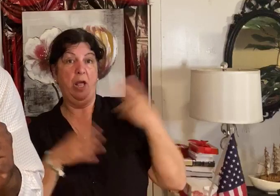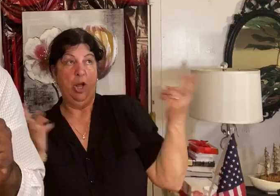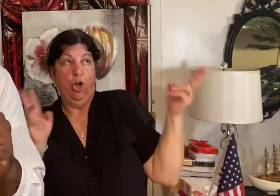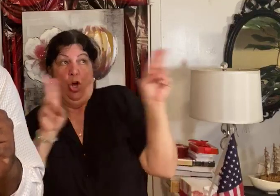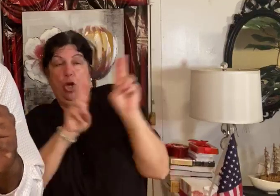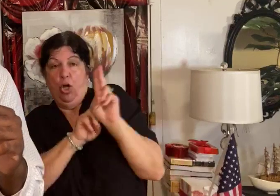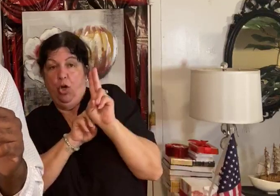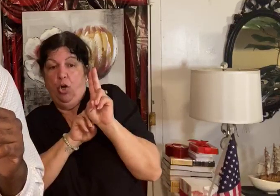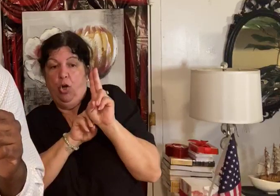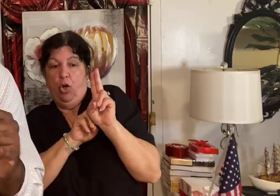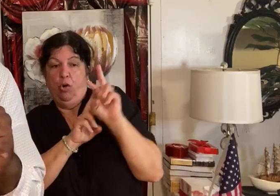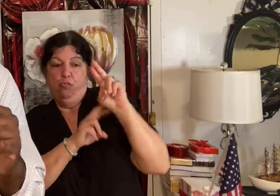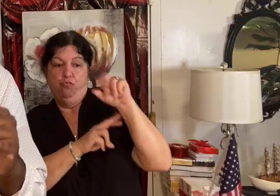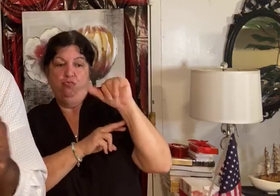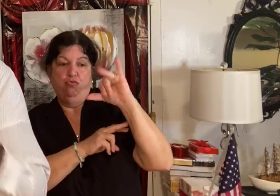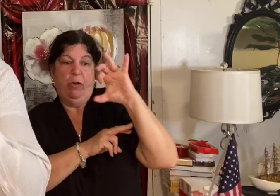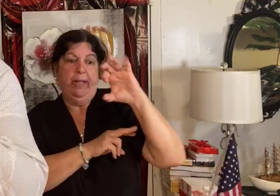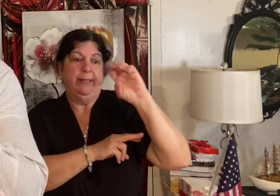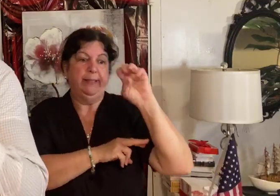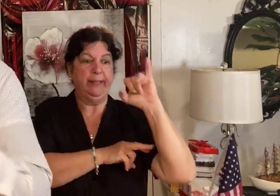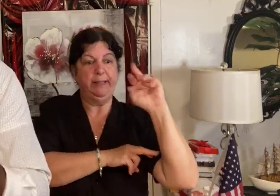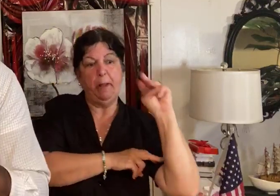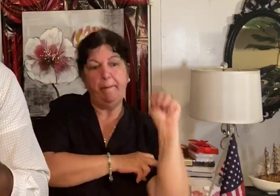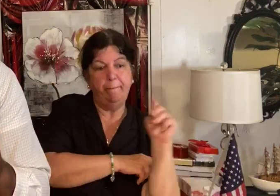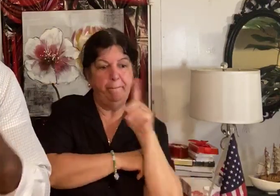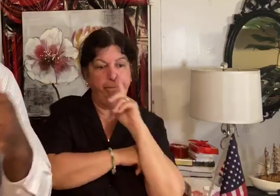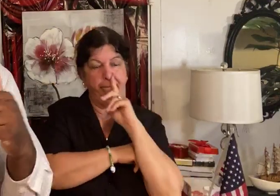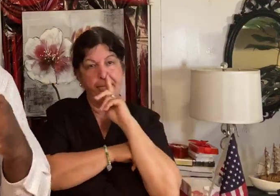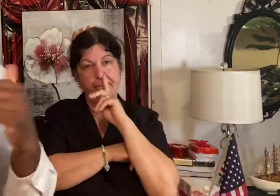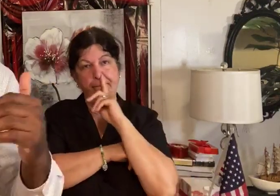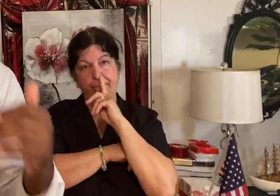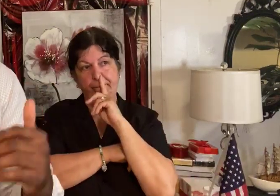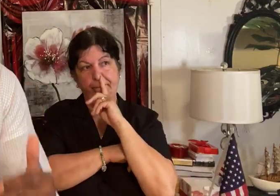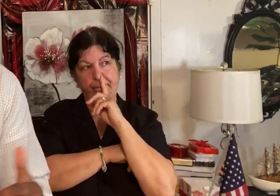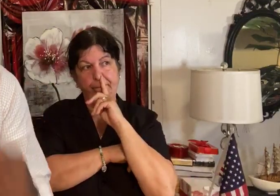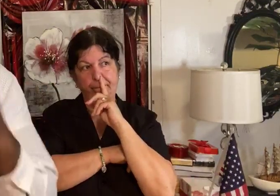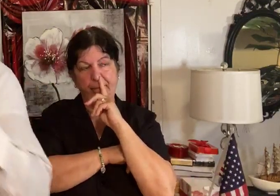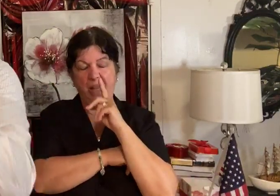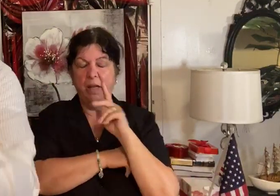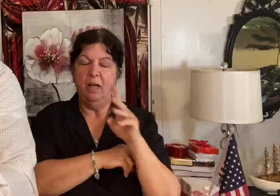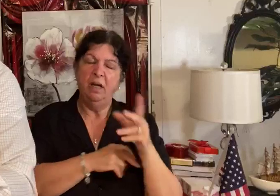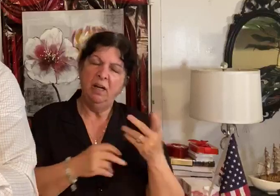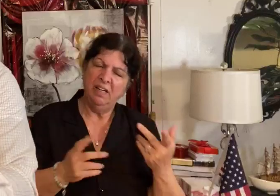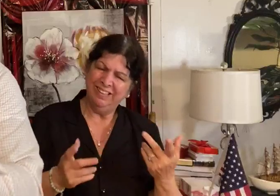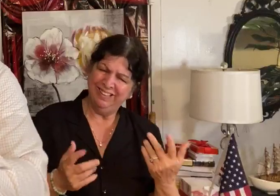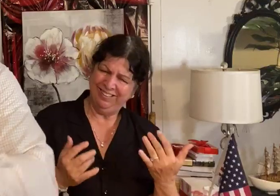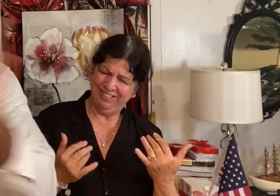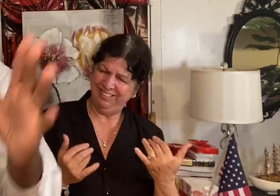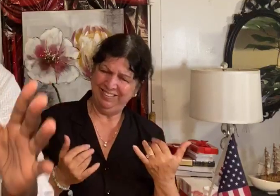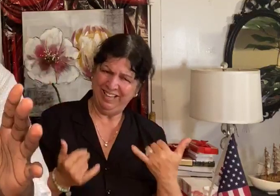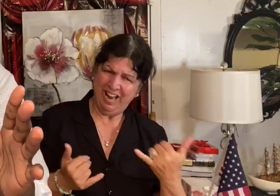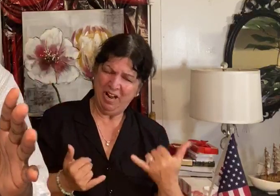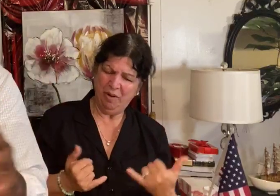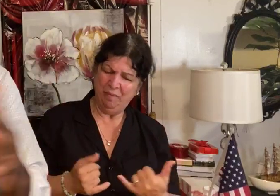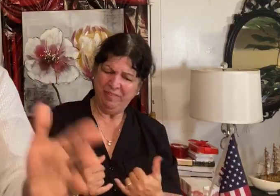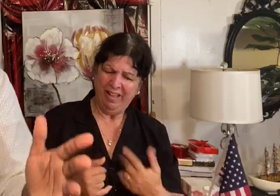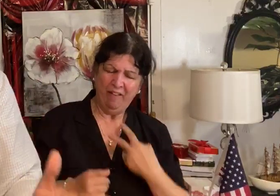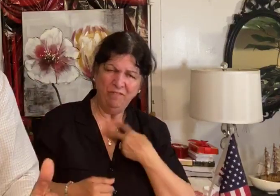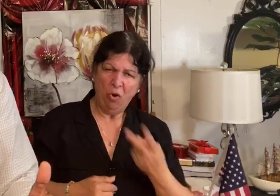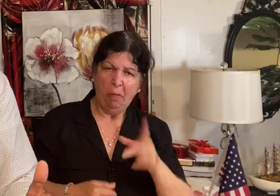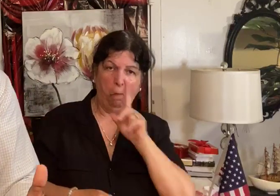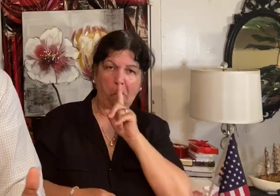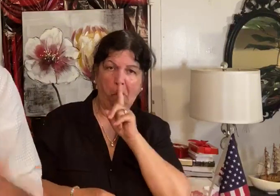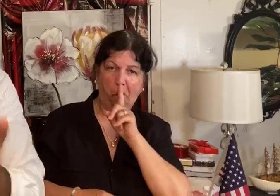They're getting on the racist now, so I better keep quiet as to my racist views. So now they're scared away. Now they're not vocal. Now